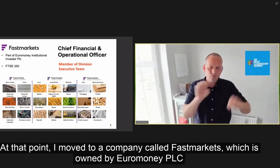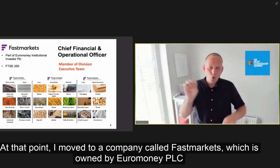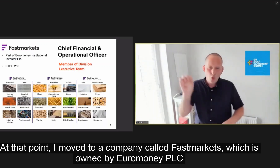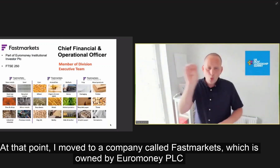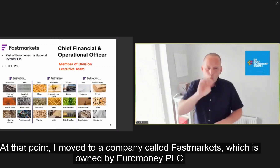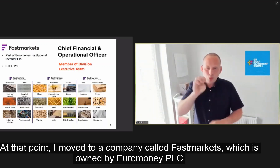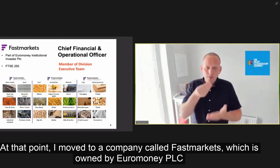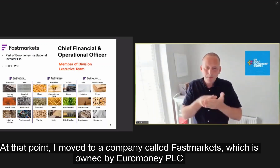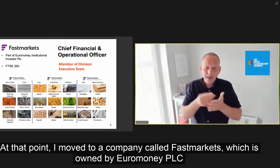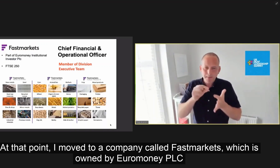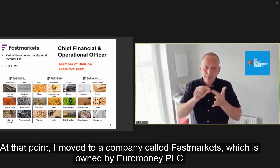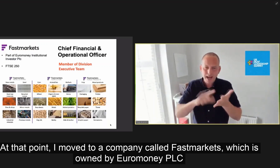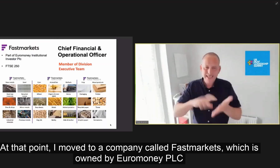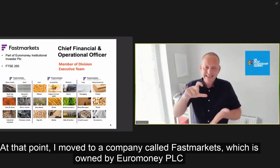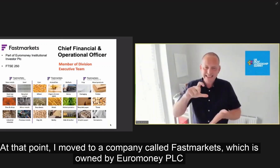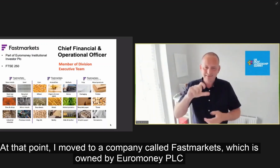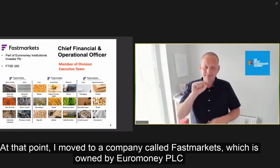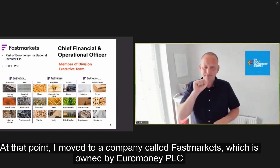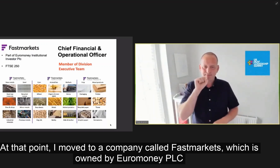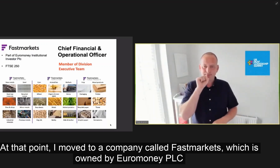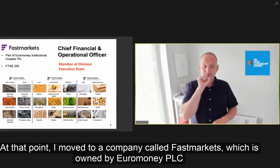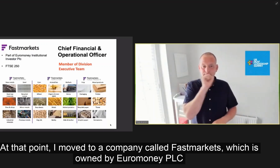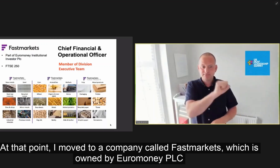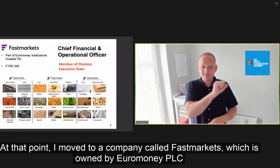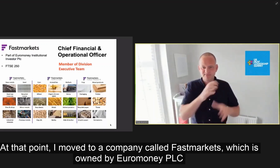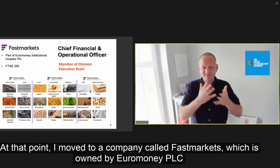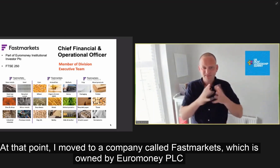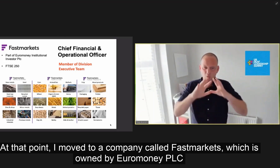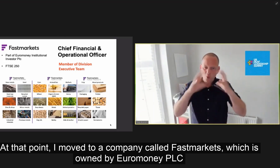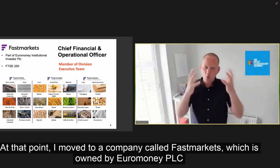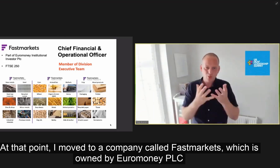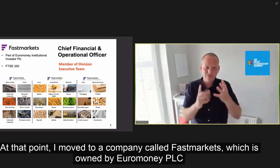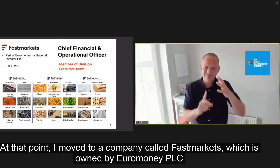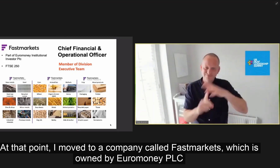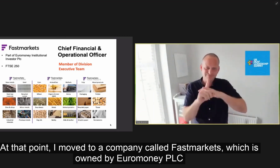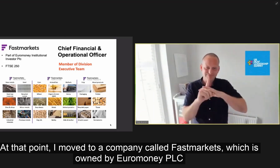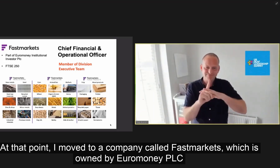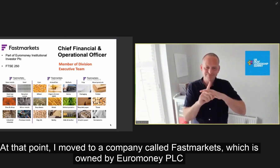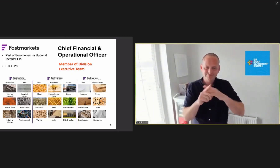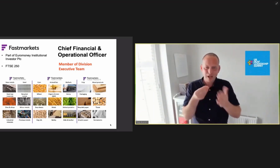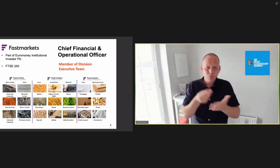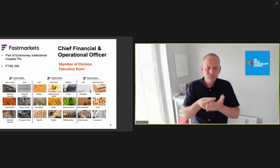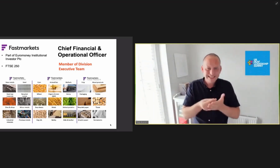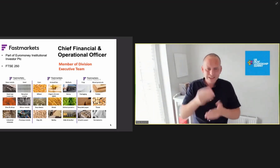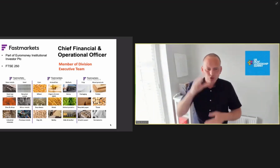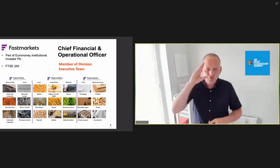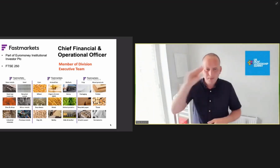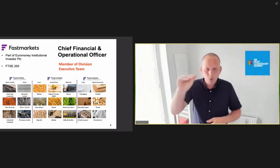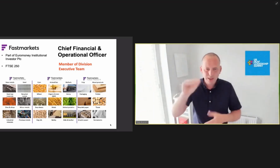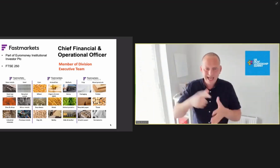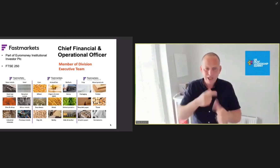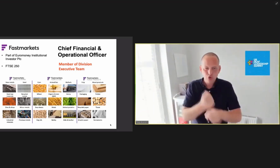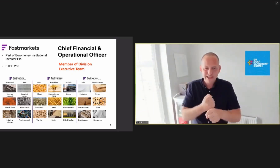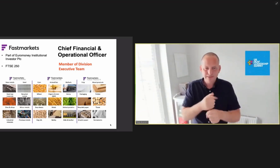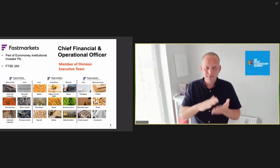Fastmarkets, which is owned by Euromoney PLC. It's one of the world's leading price